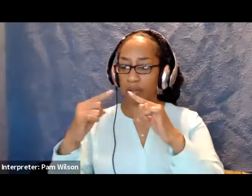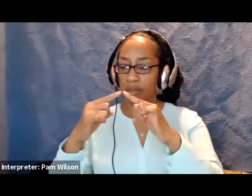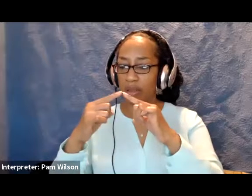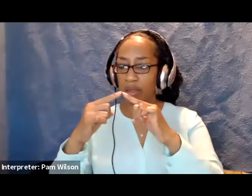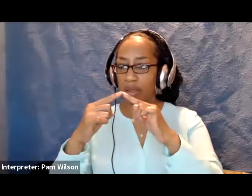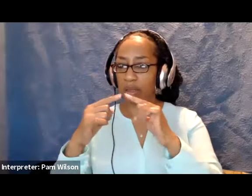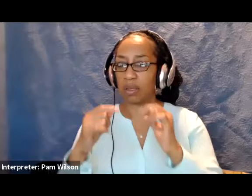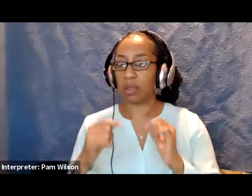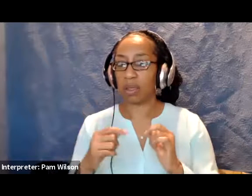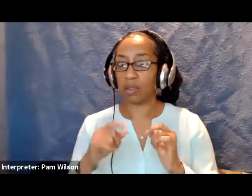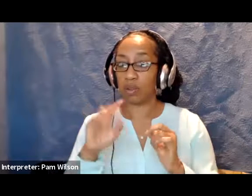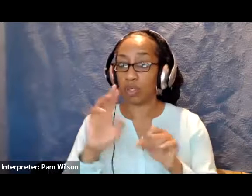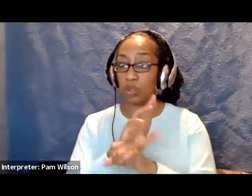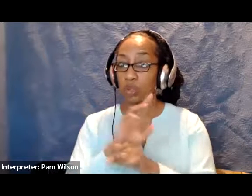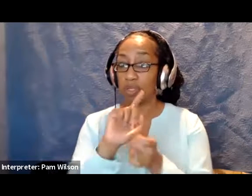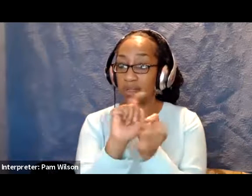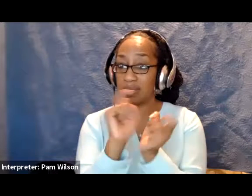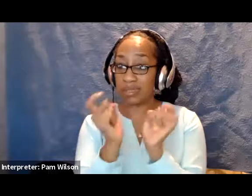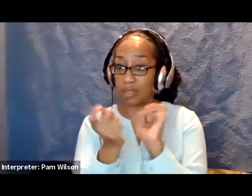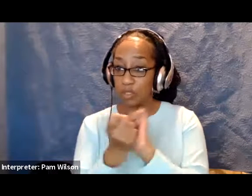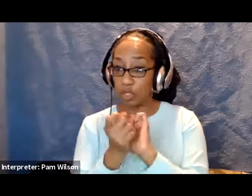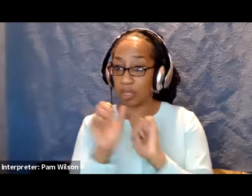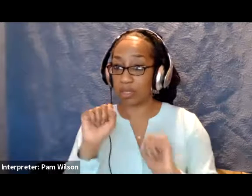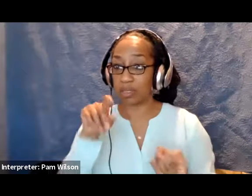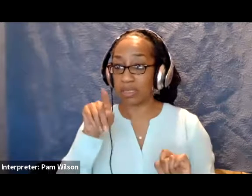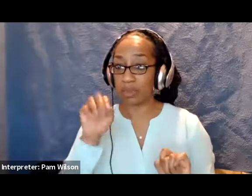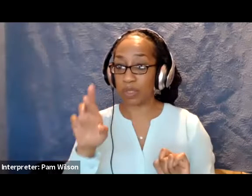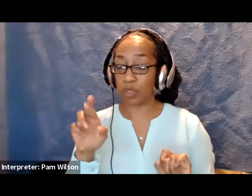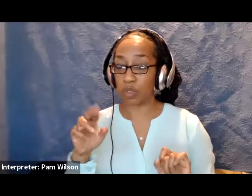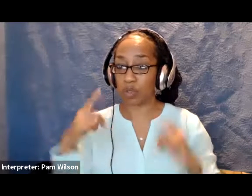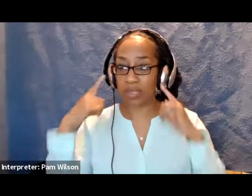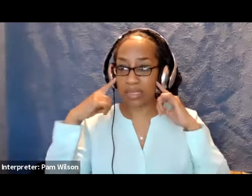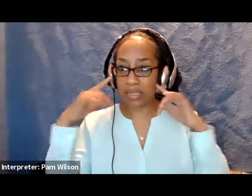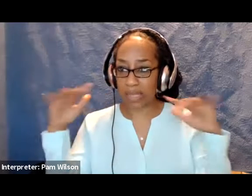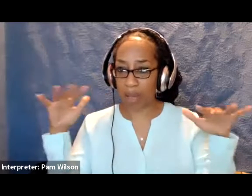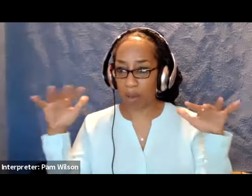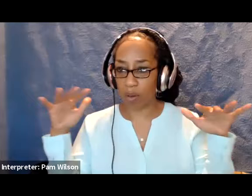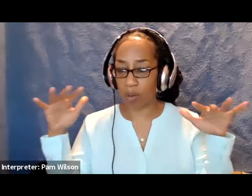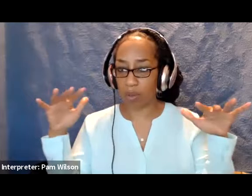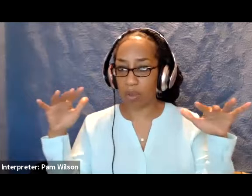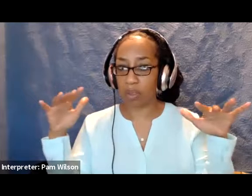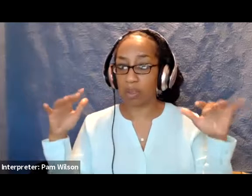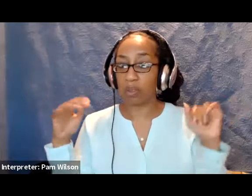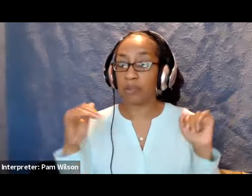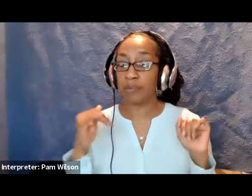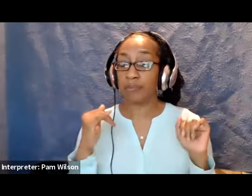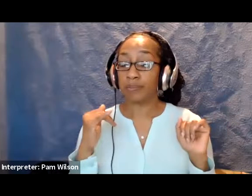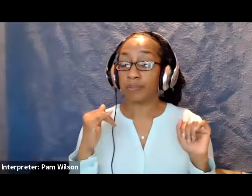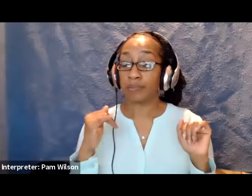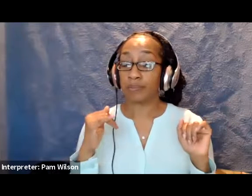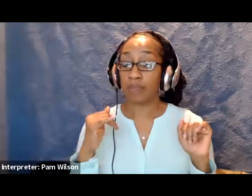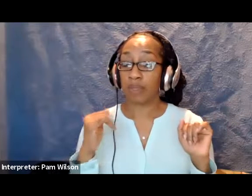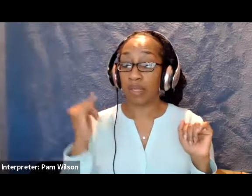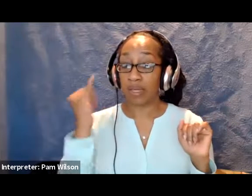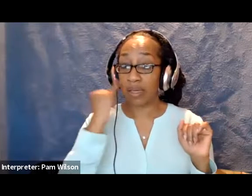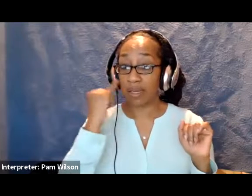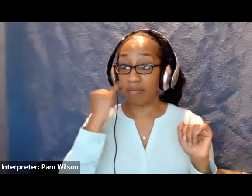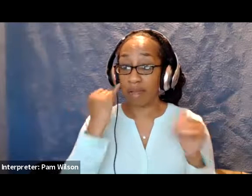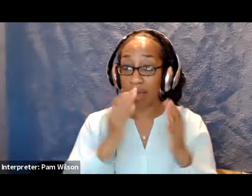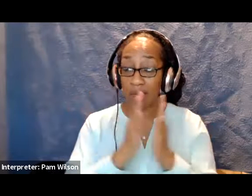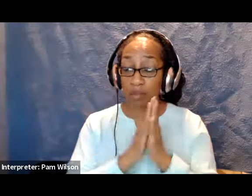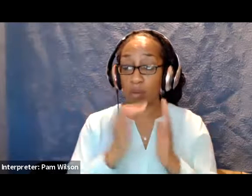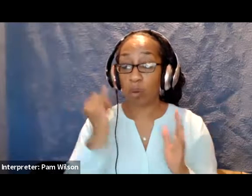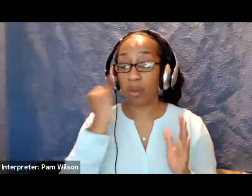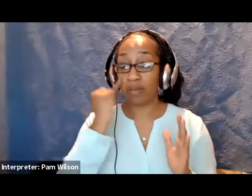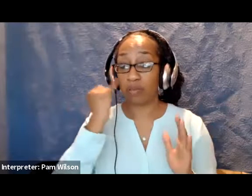your speakers. If you are asked to, or you raise your hand and say you'd like